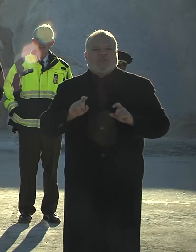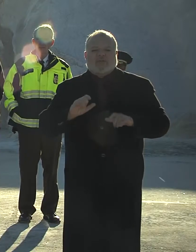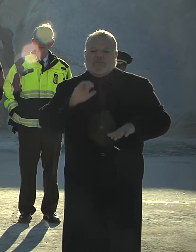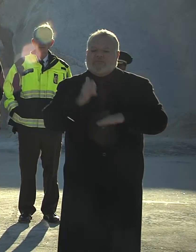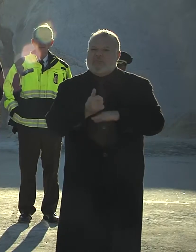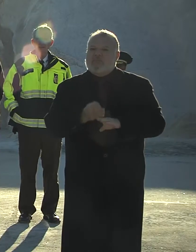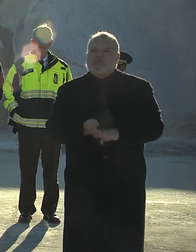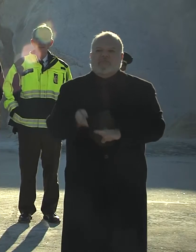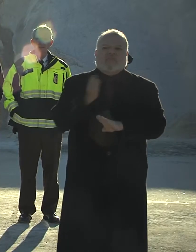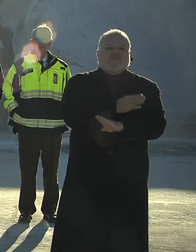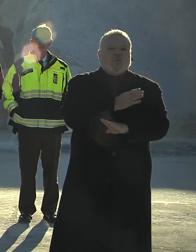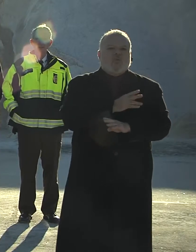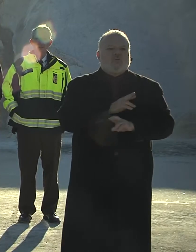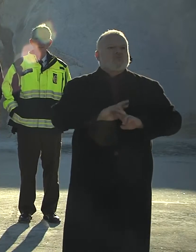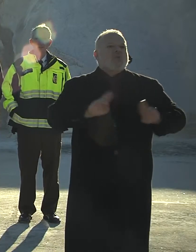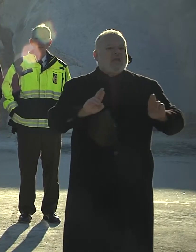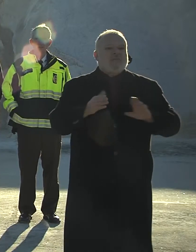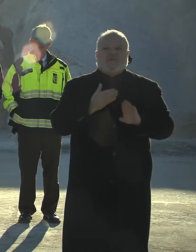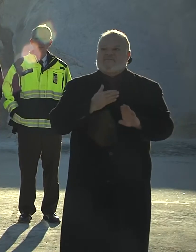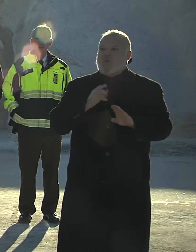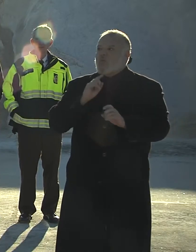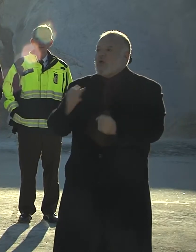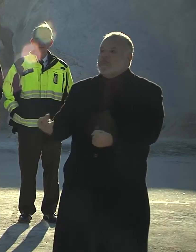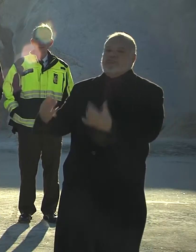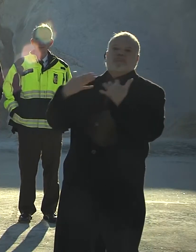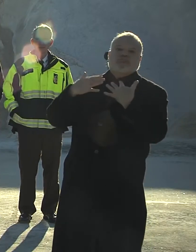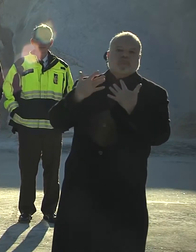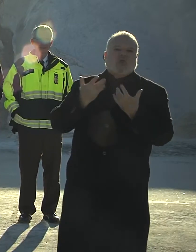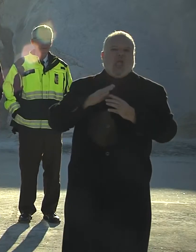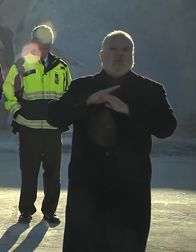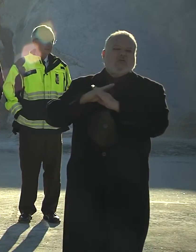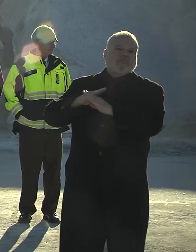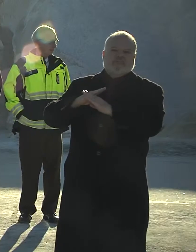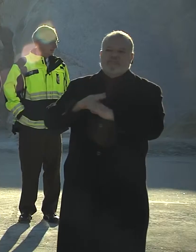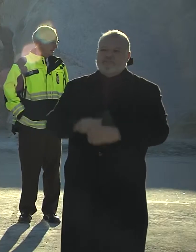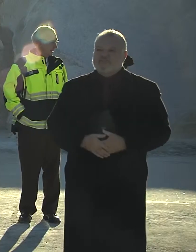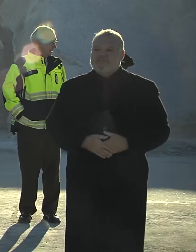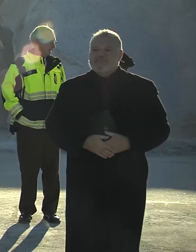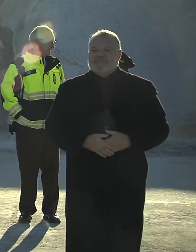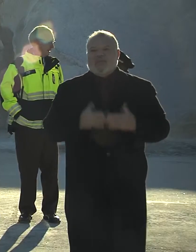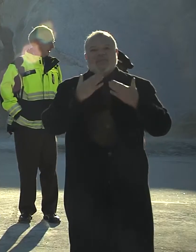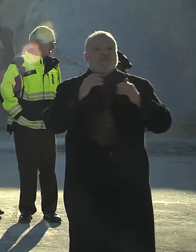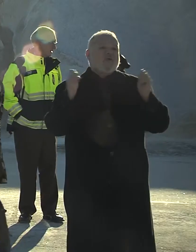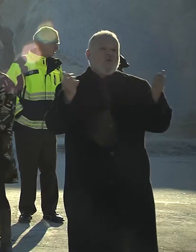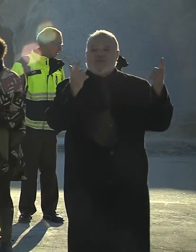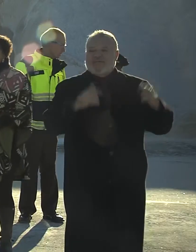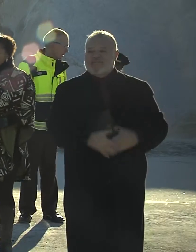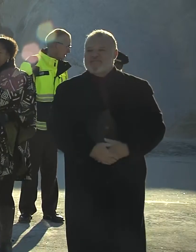left unready when the big one hits. Thank you, everyone.